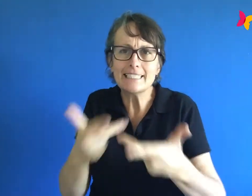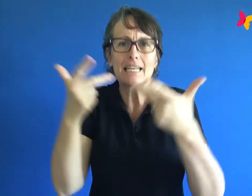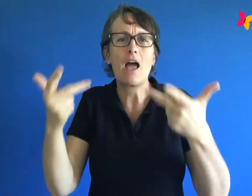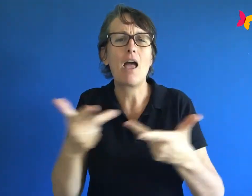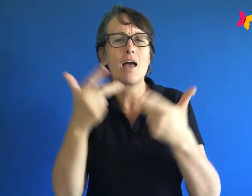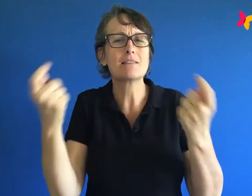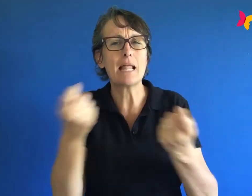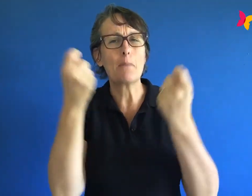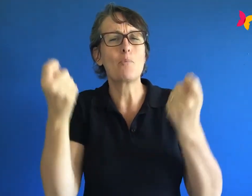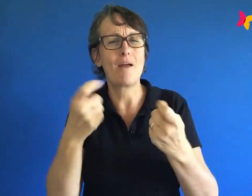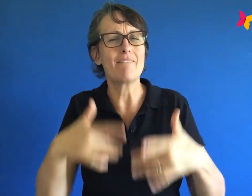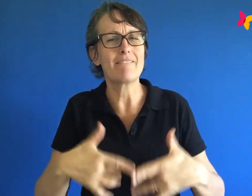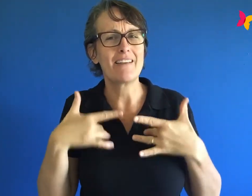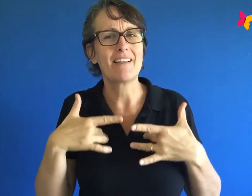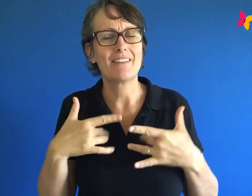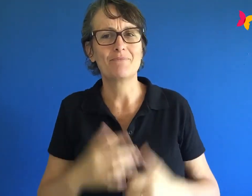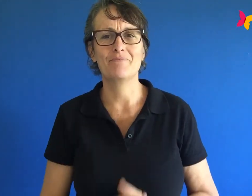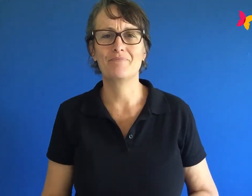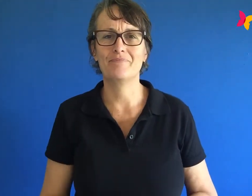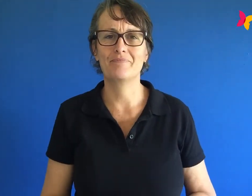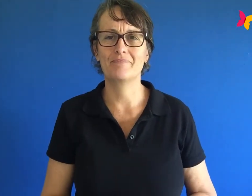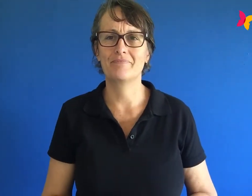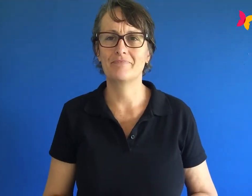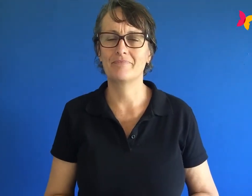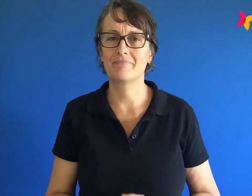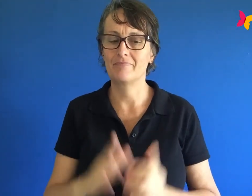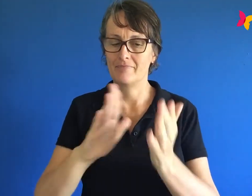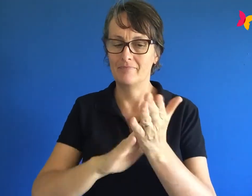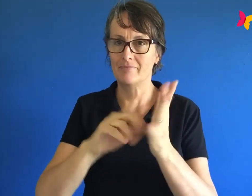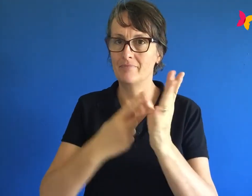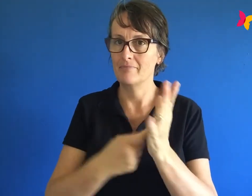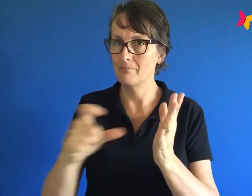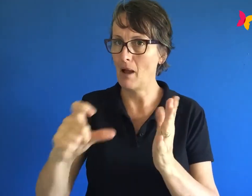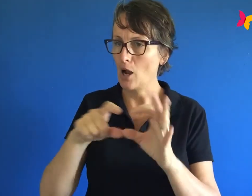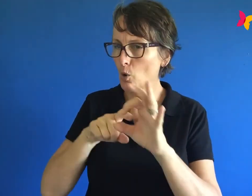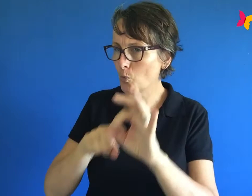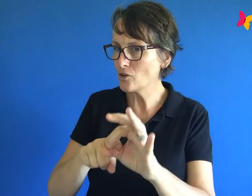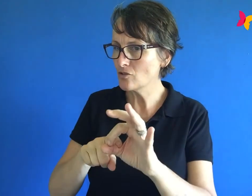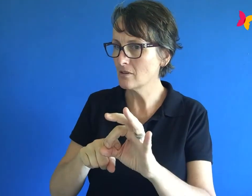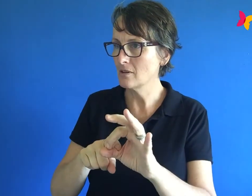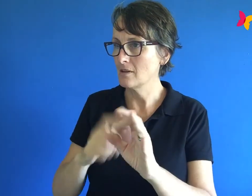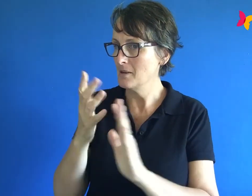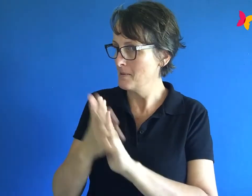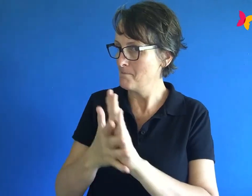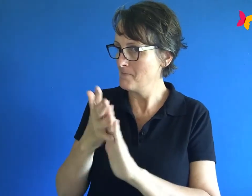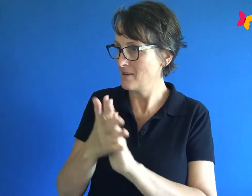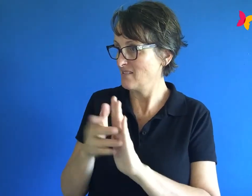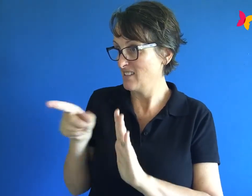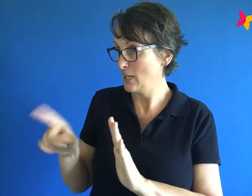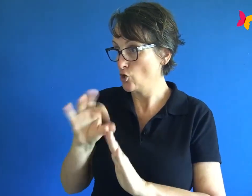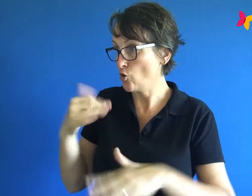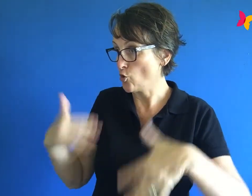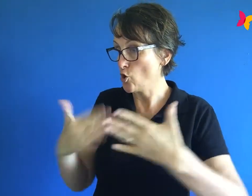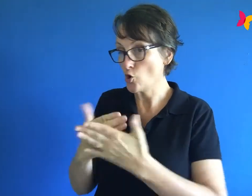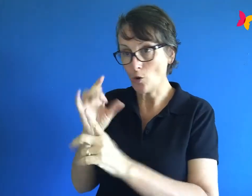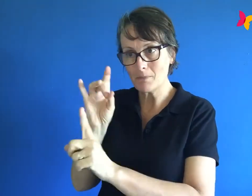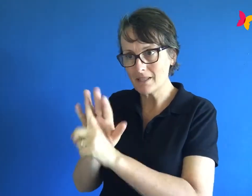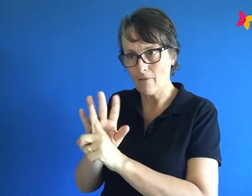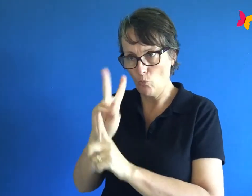how did they just describe to me what a non-hurting yourself for a period of time dinner goes? Looks like you got